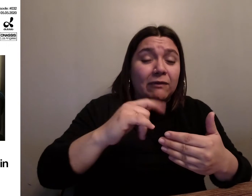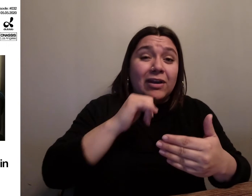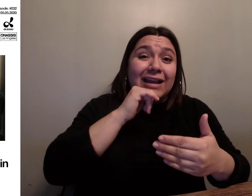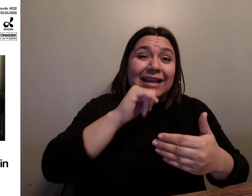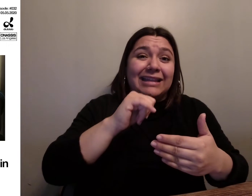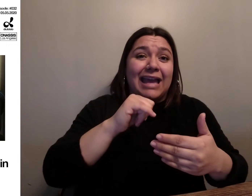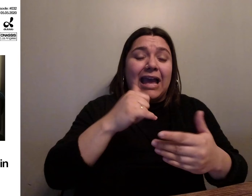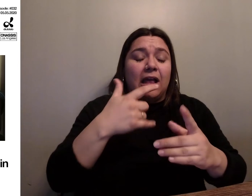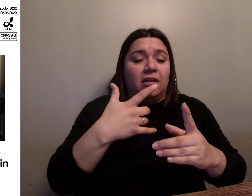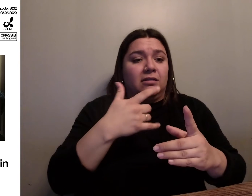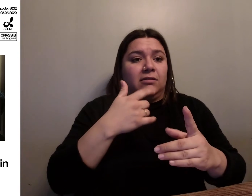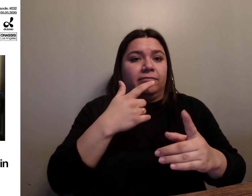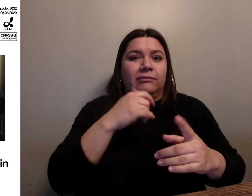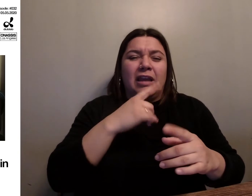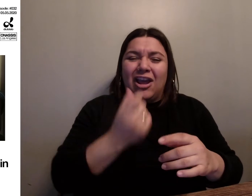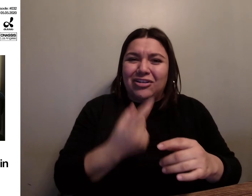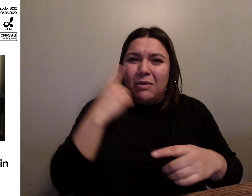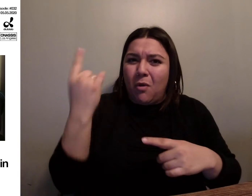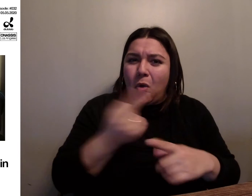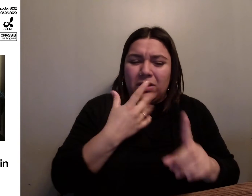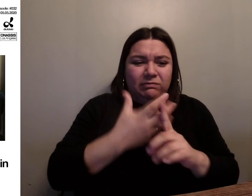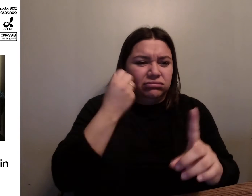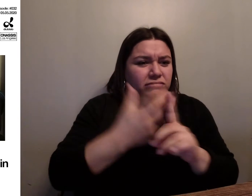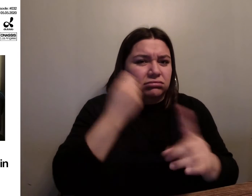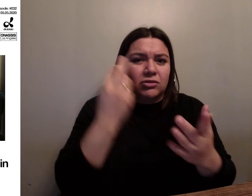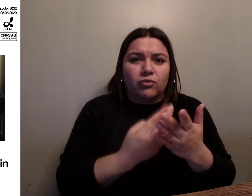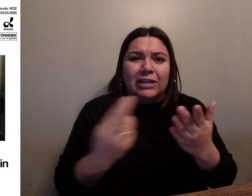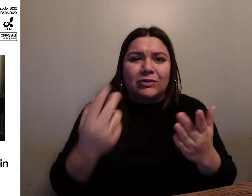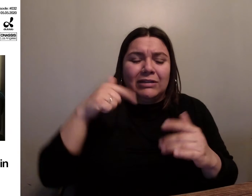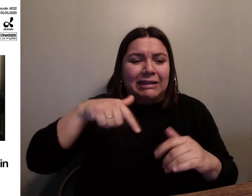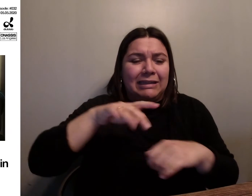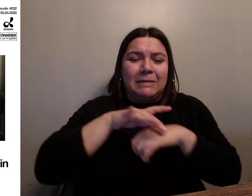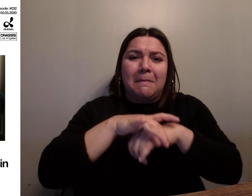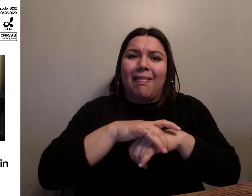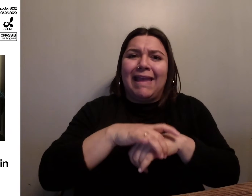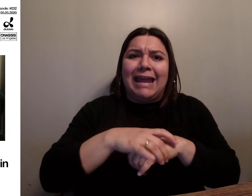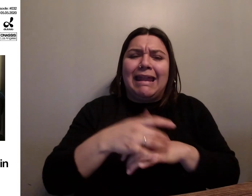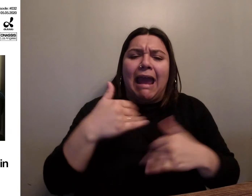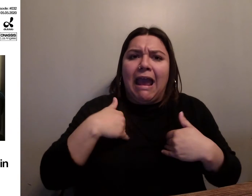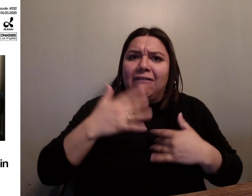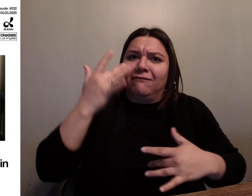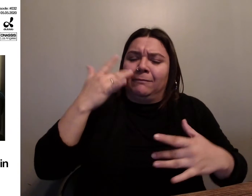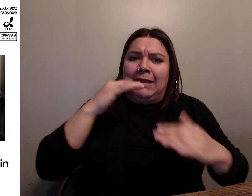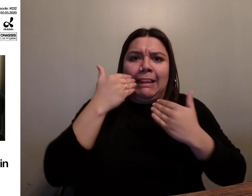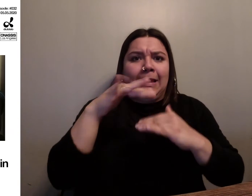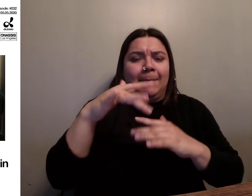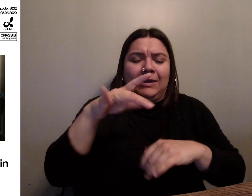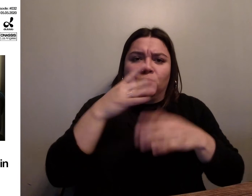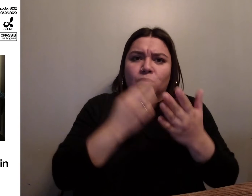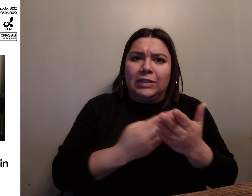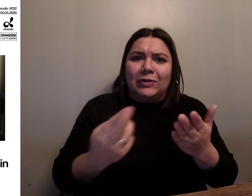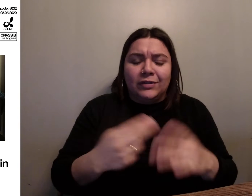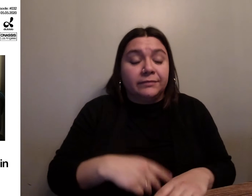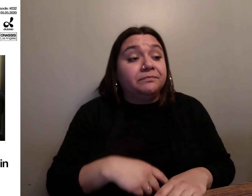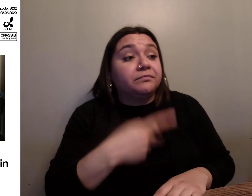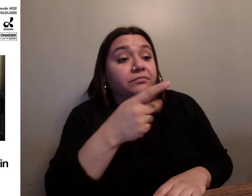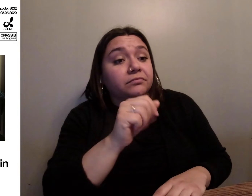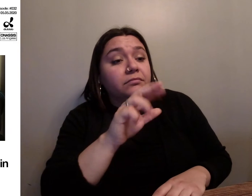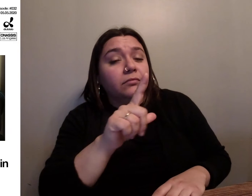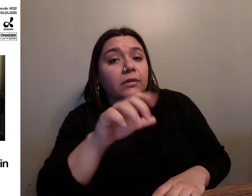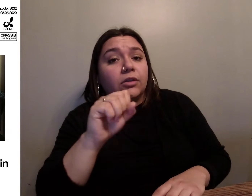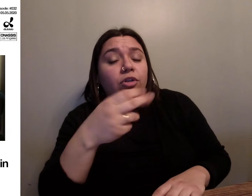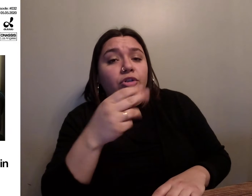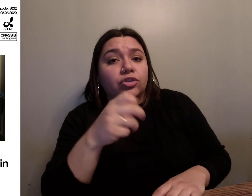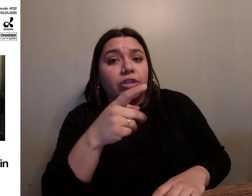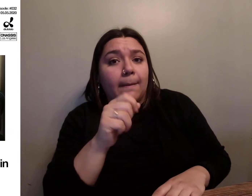Paul Shepard had said that the further we draw away from the natural world, the more pathological we become